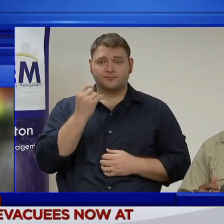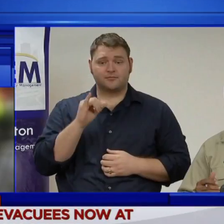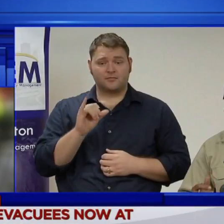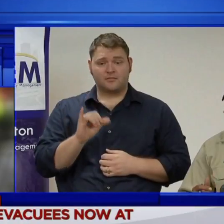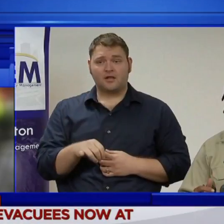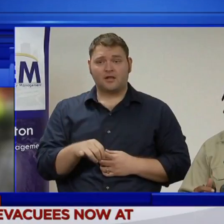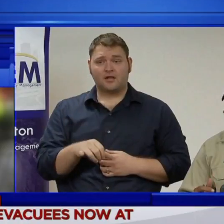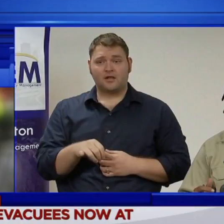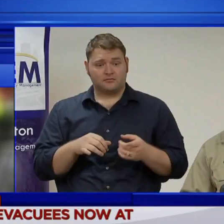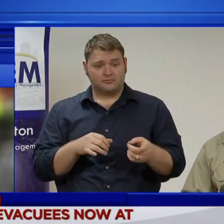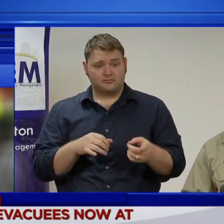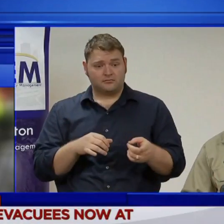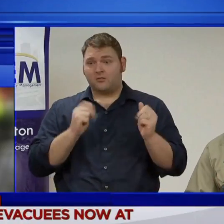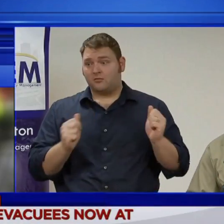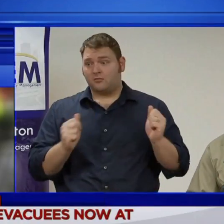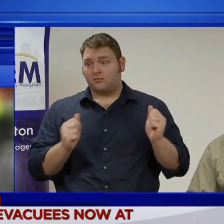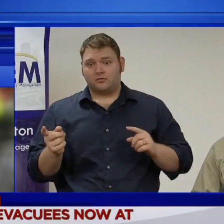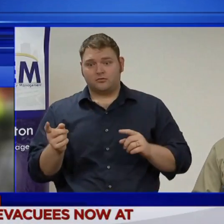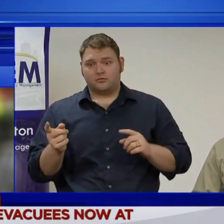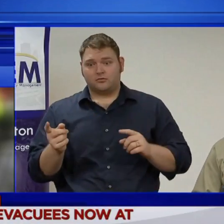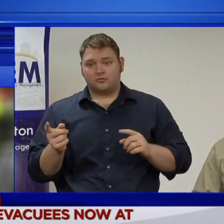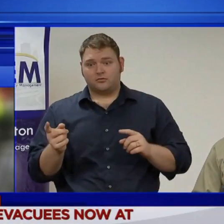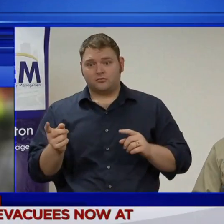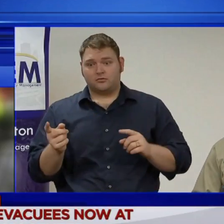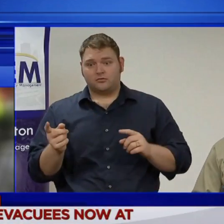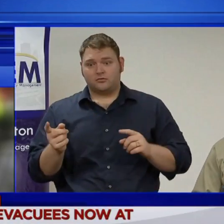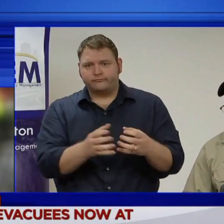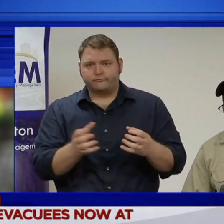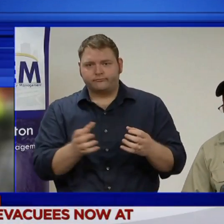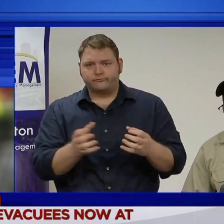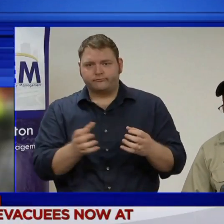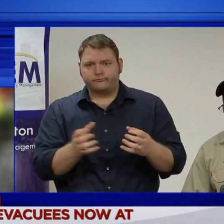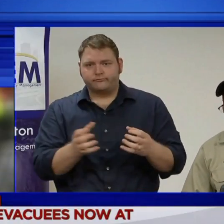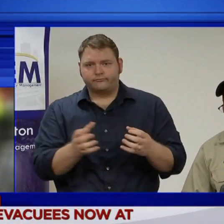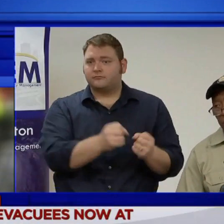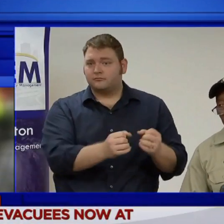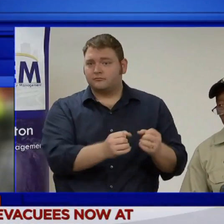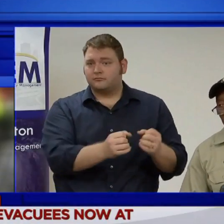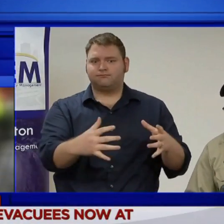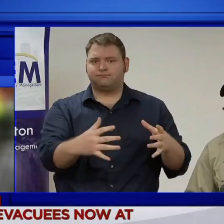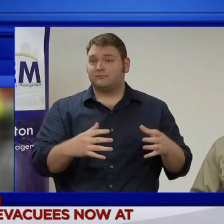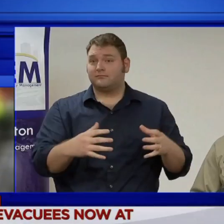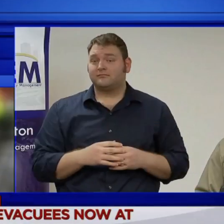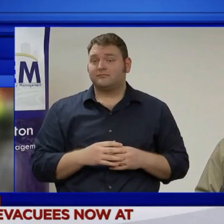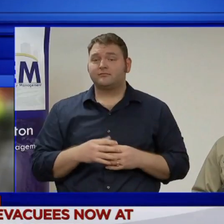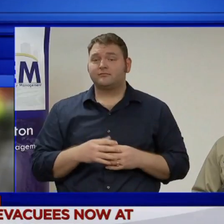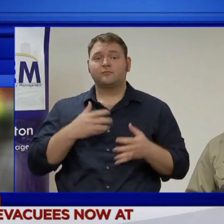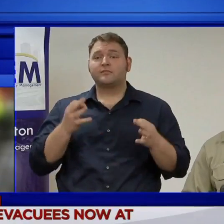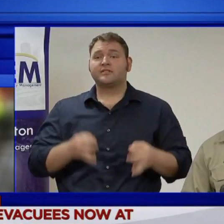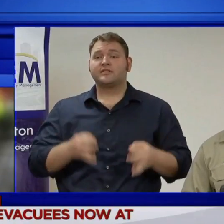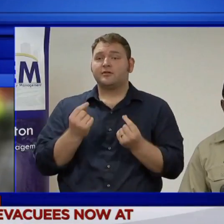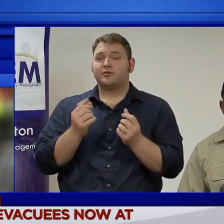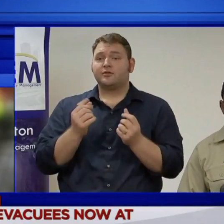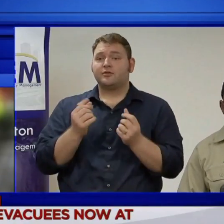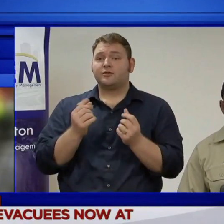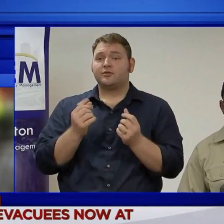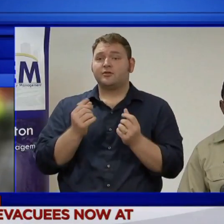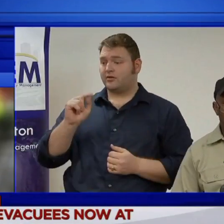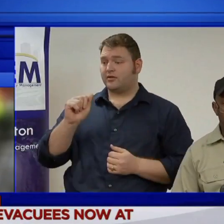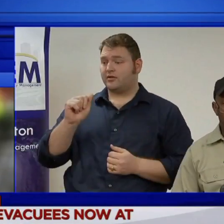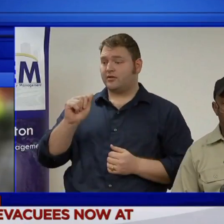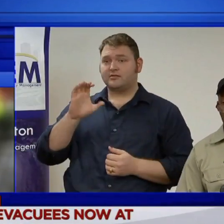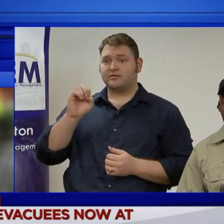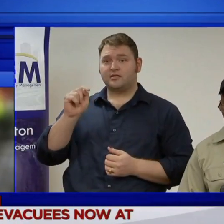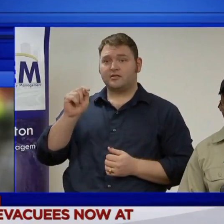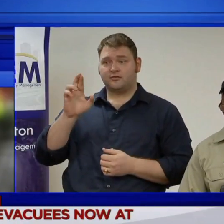number continues to grow. What I've decided to do in conversation with the Toyota Center